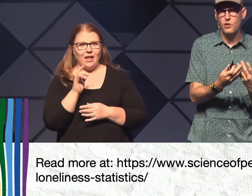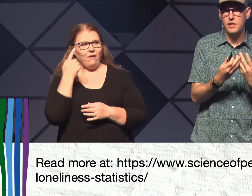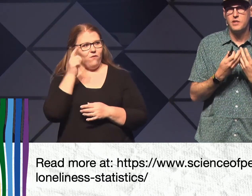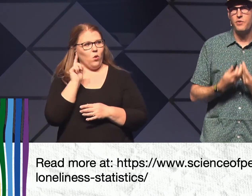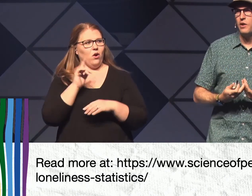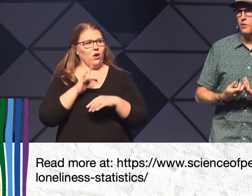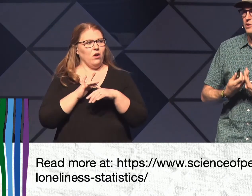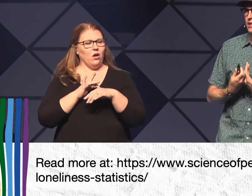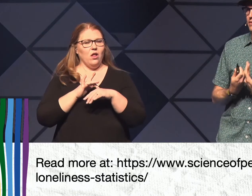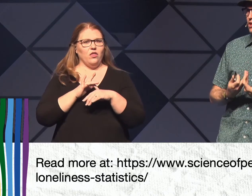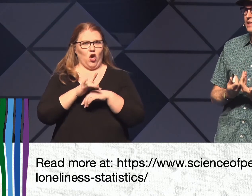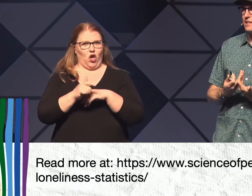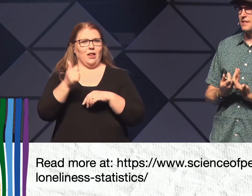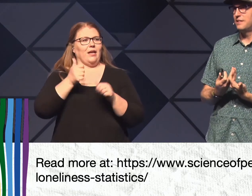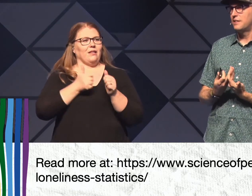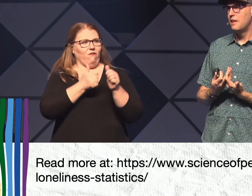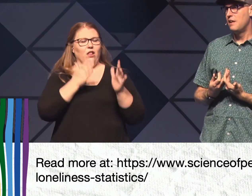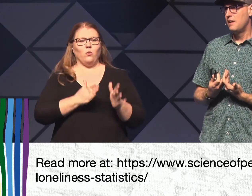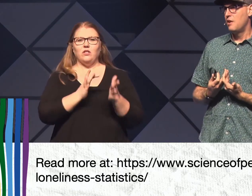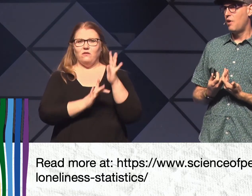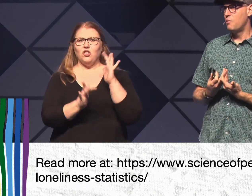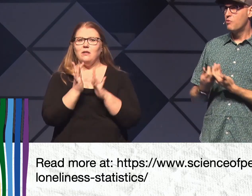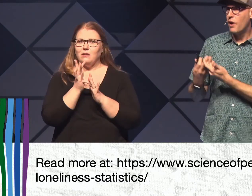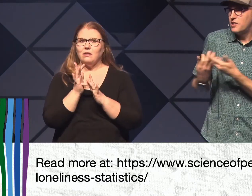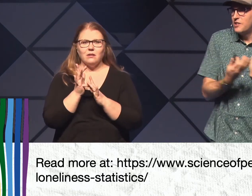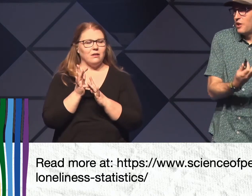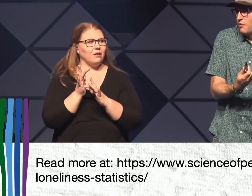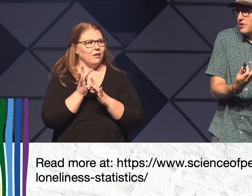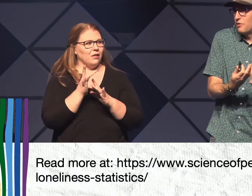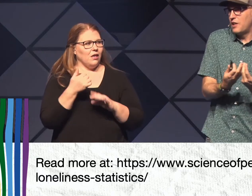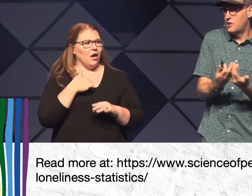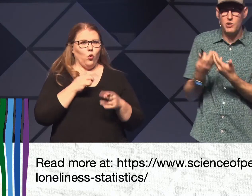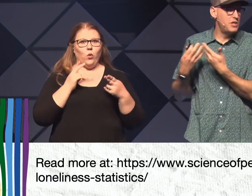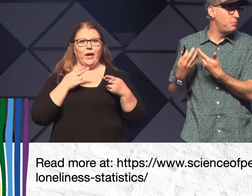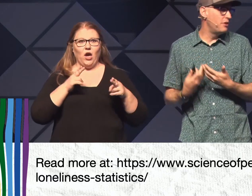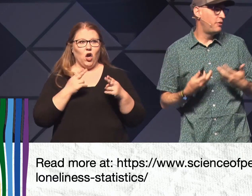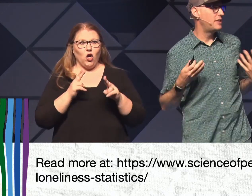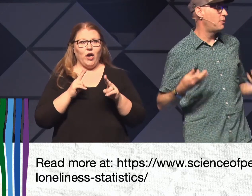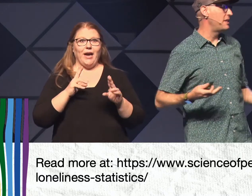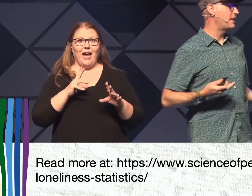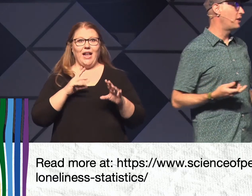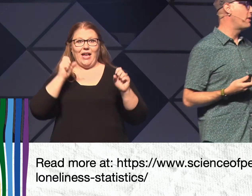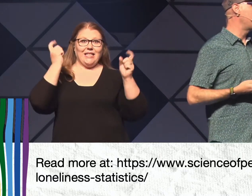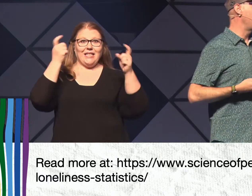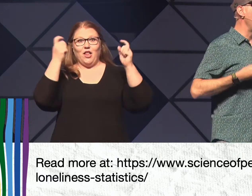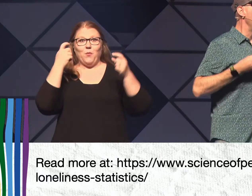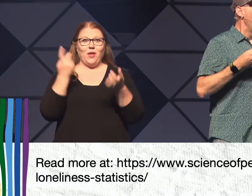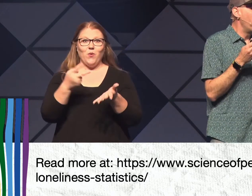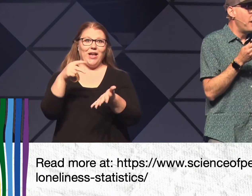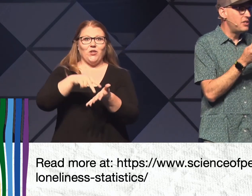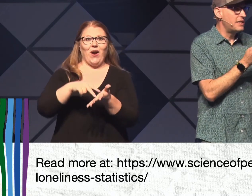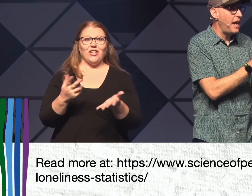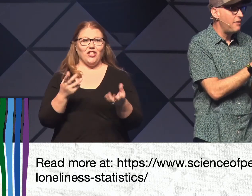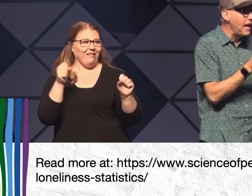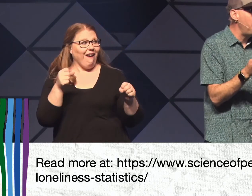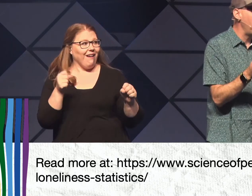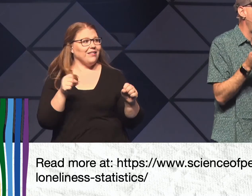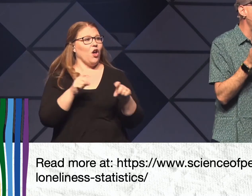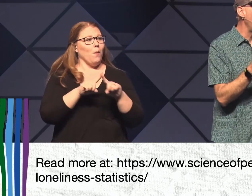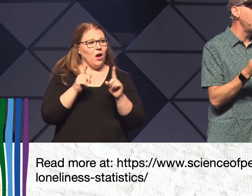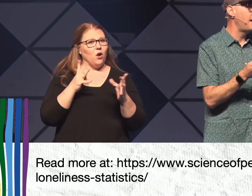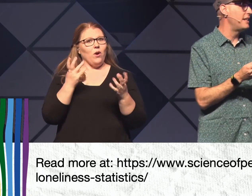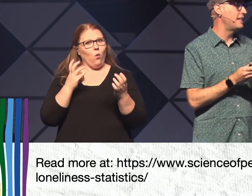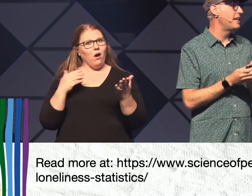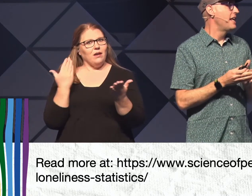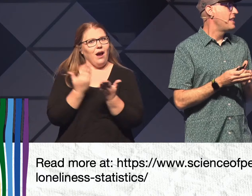those earliest followers of Jesus. Right? We rush into the resurrection, which is beautiful, and that's what we celebrate today. But we want to just kind of get there